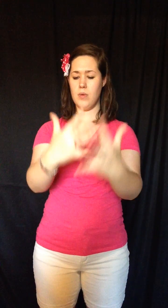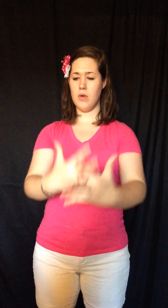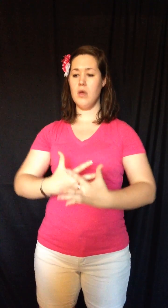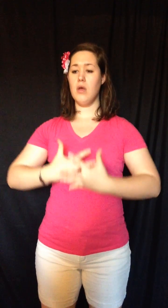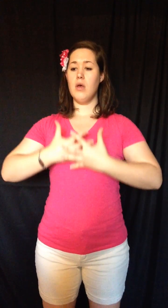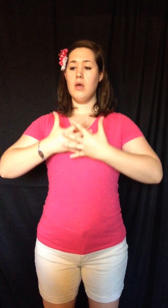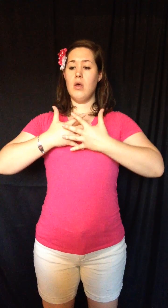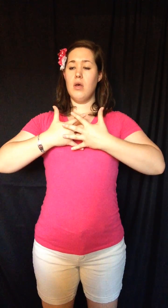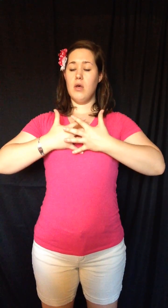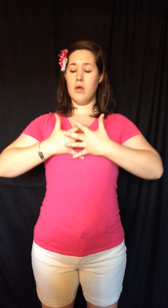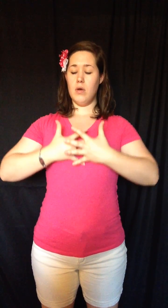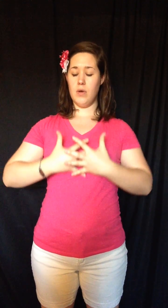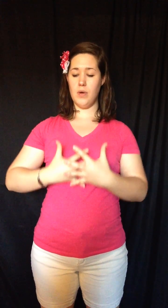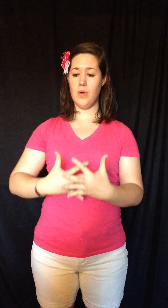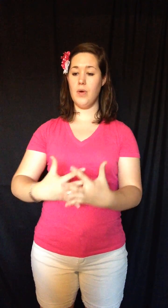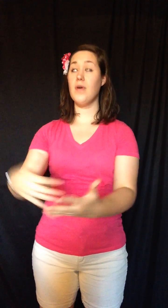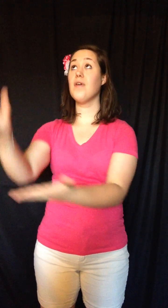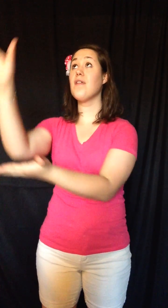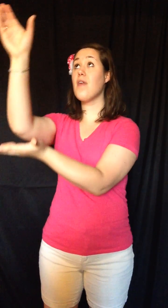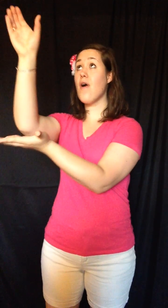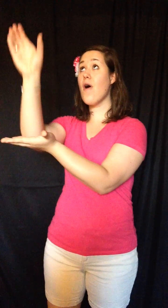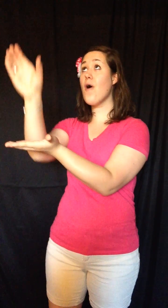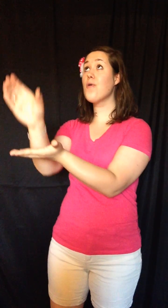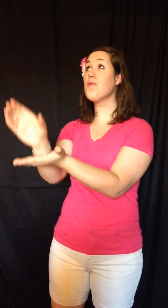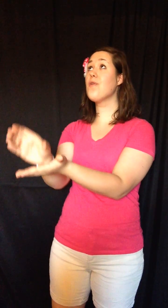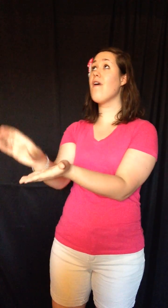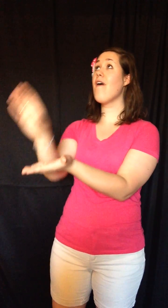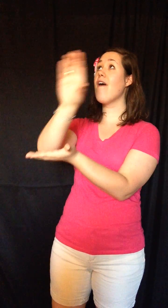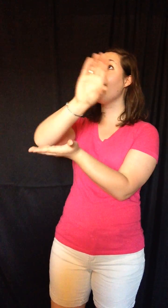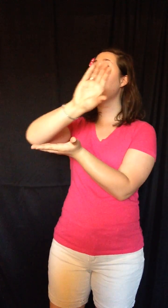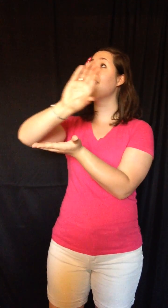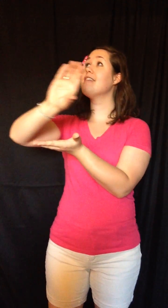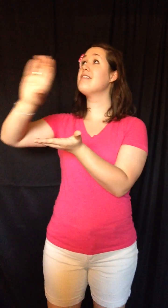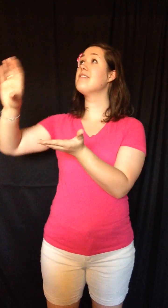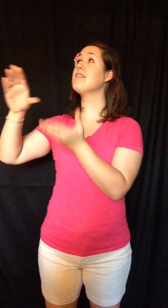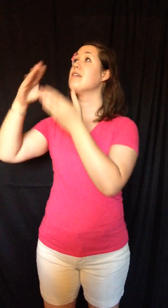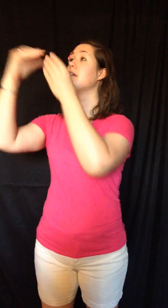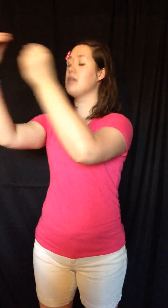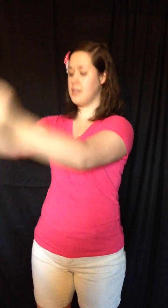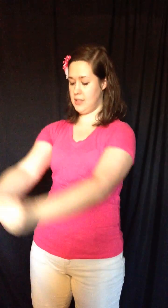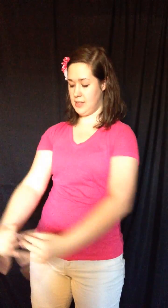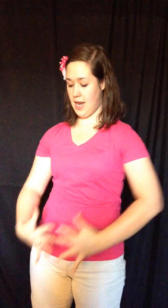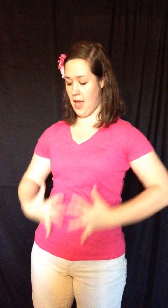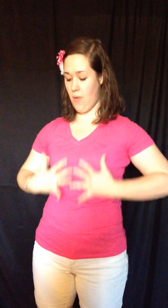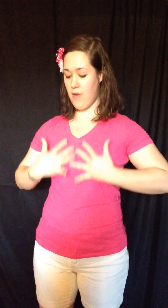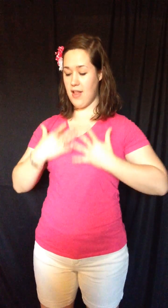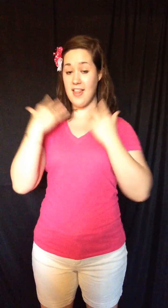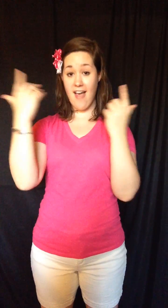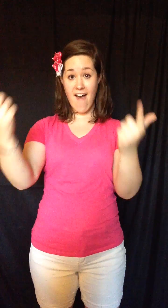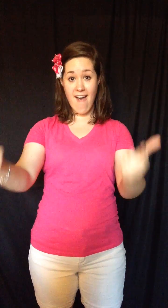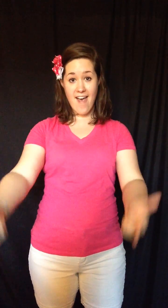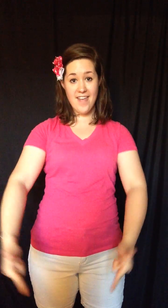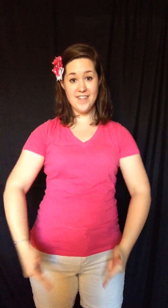breath upon the cross Is now alive